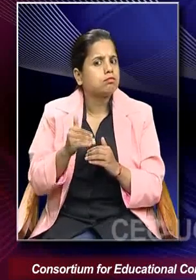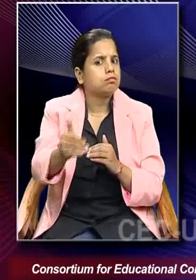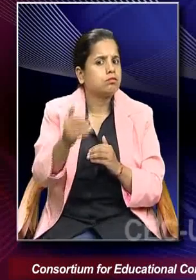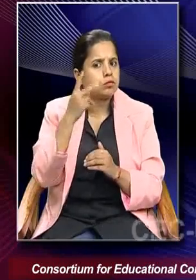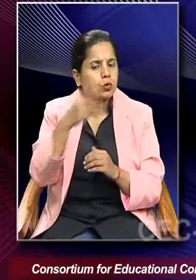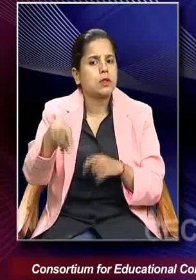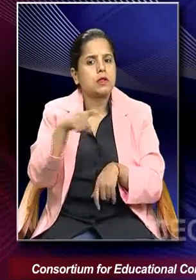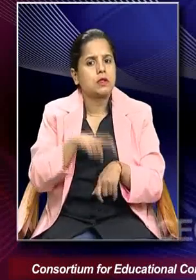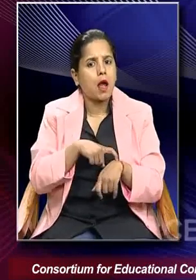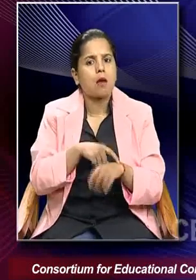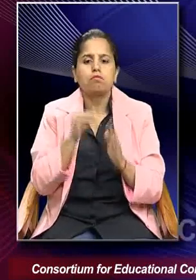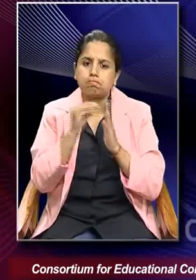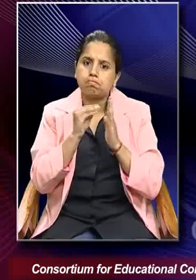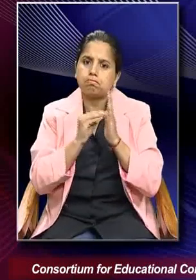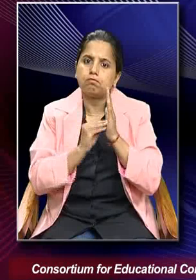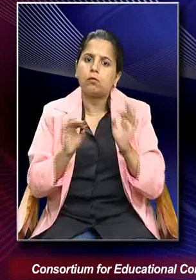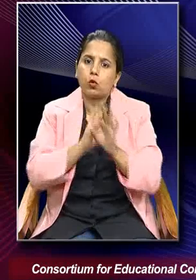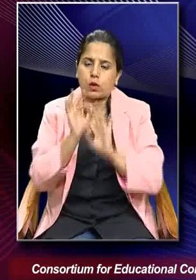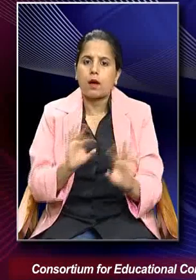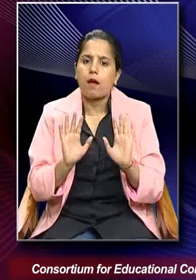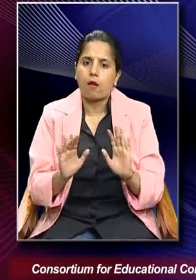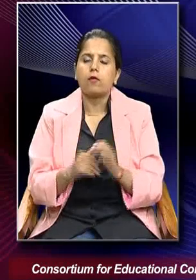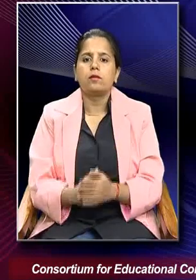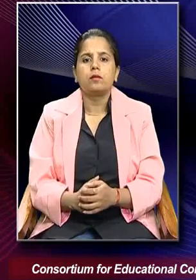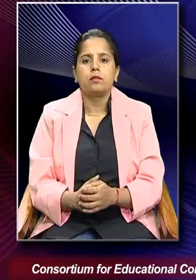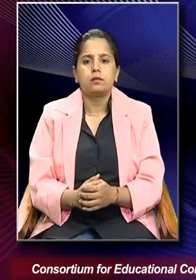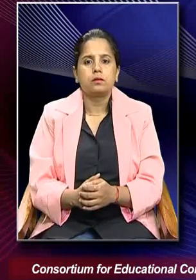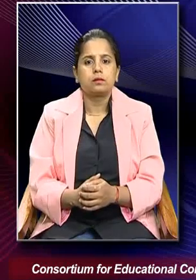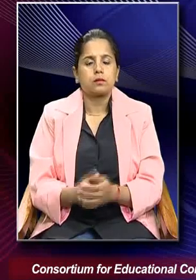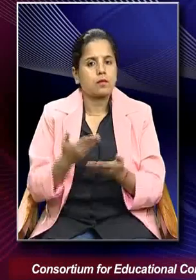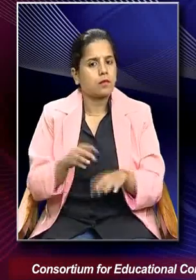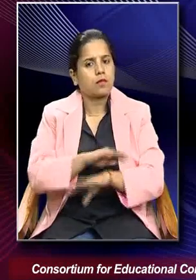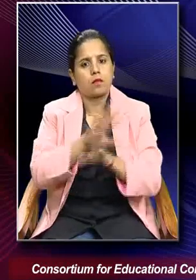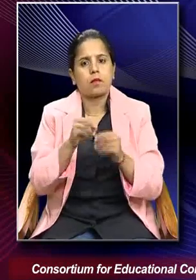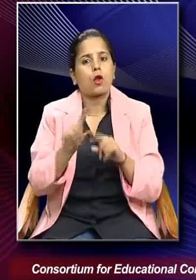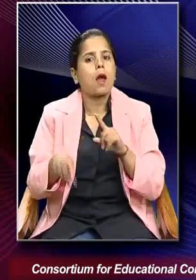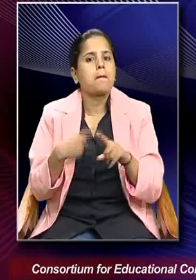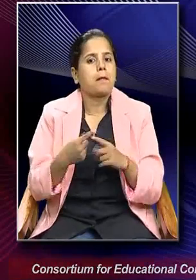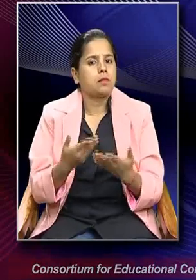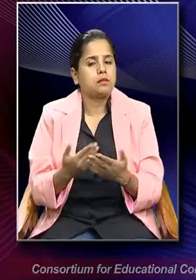time tested. So this is all about